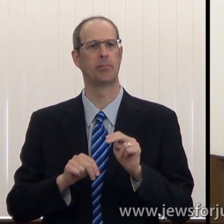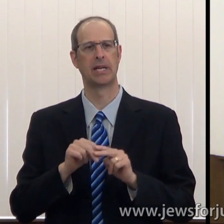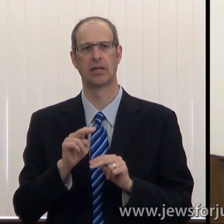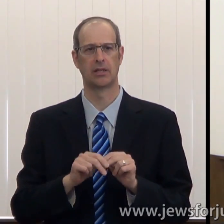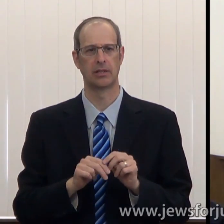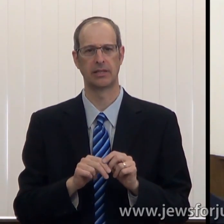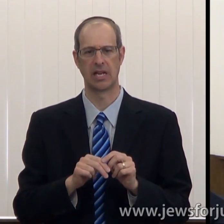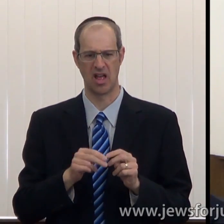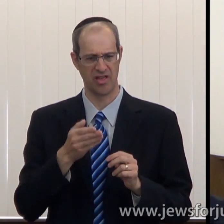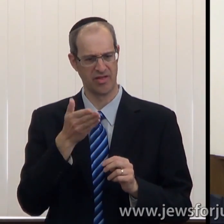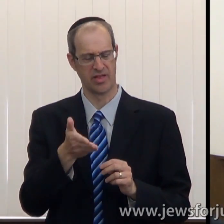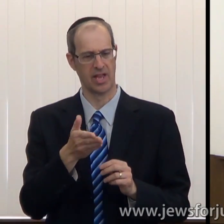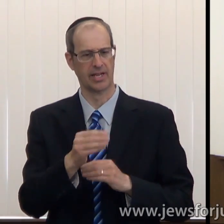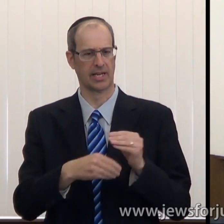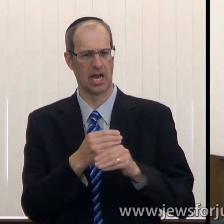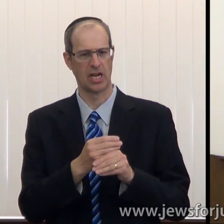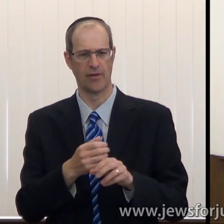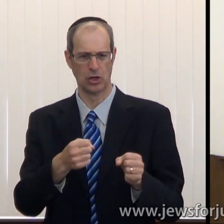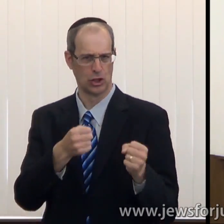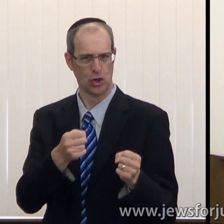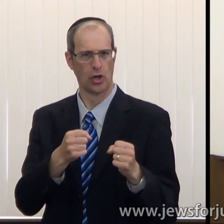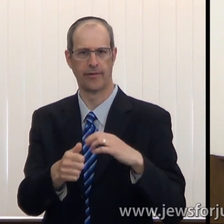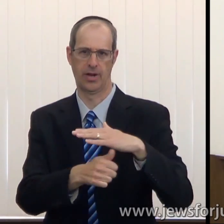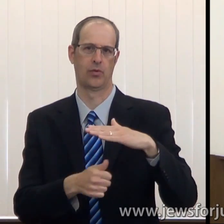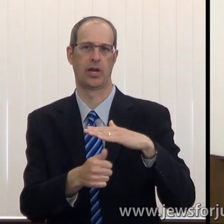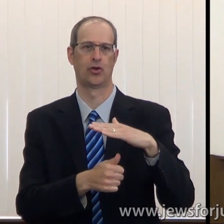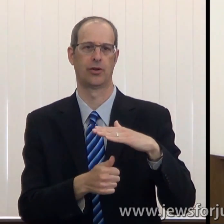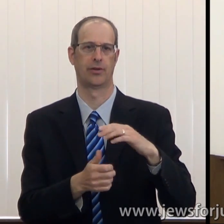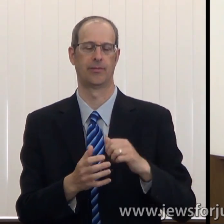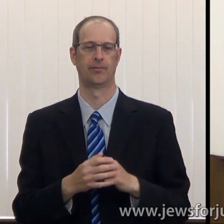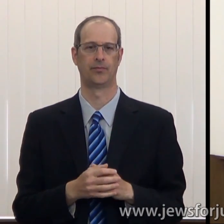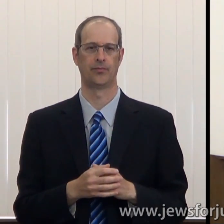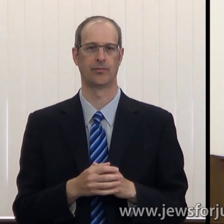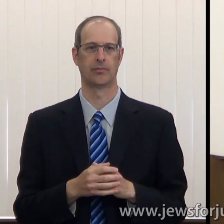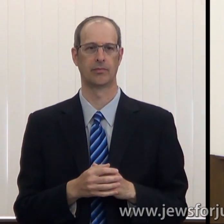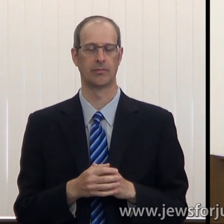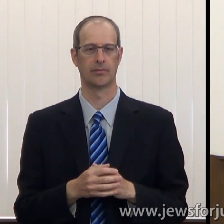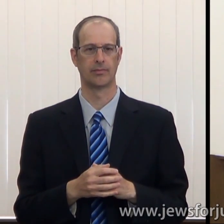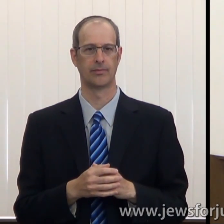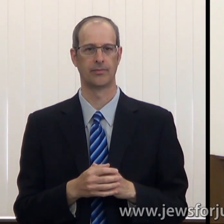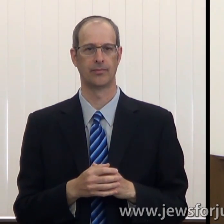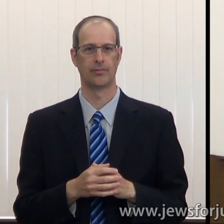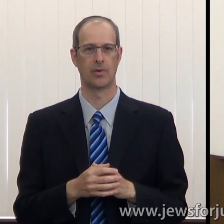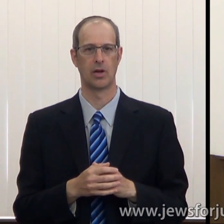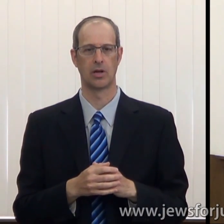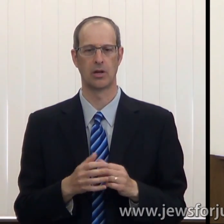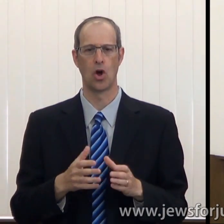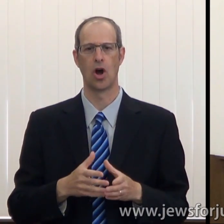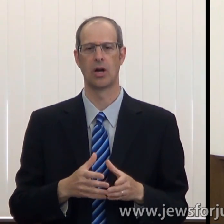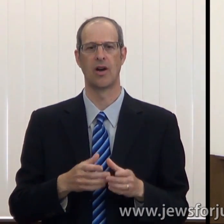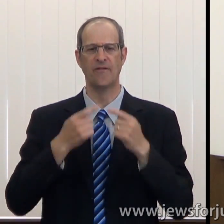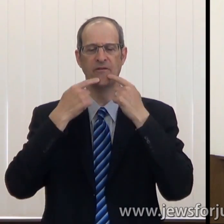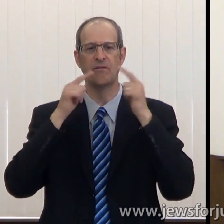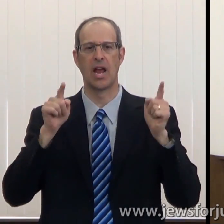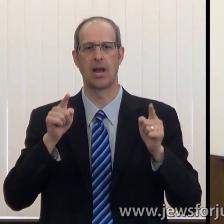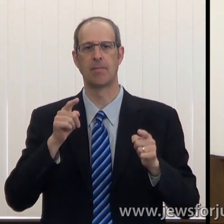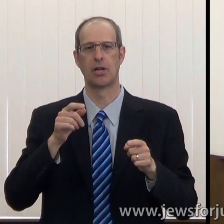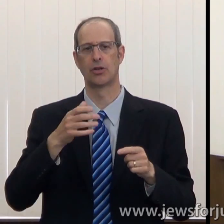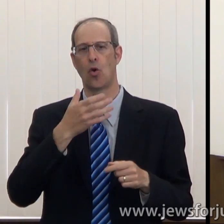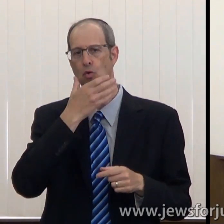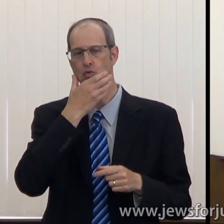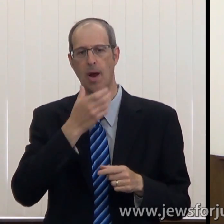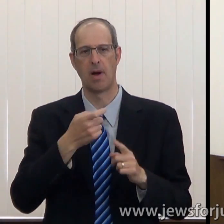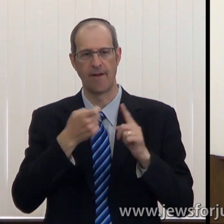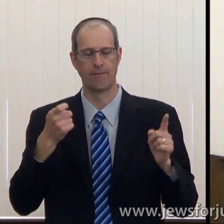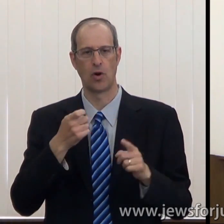How do we build this kind of solid foundation? So a great rabbi from Israel,